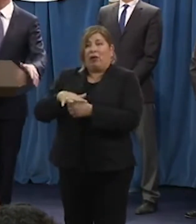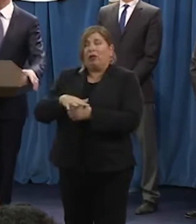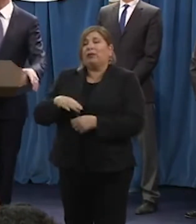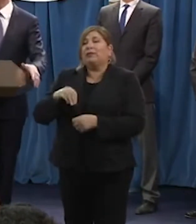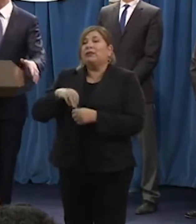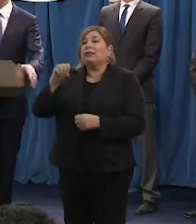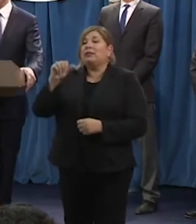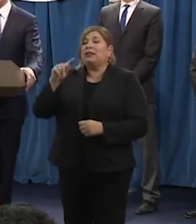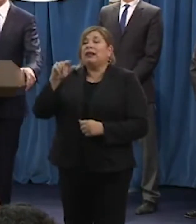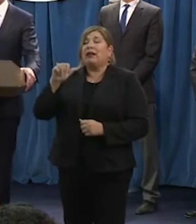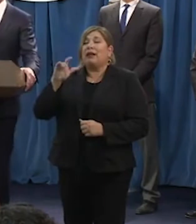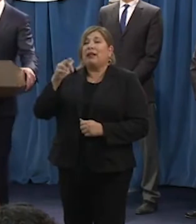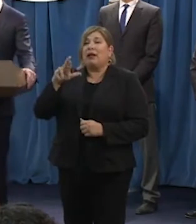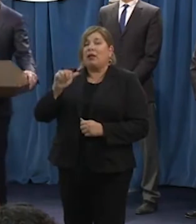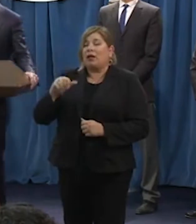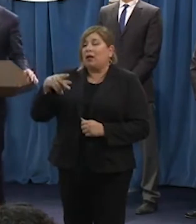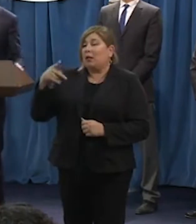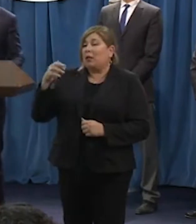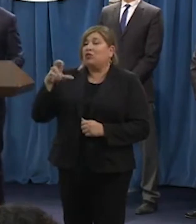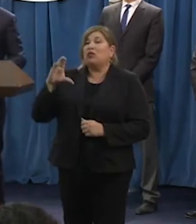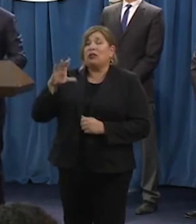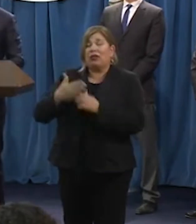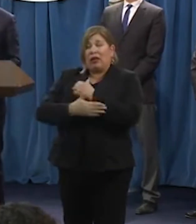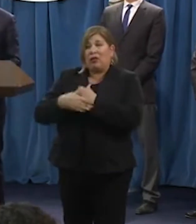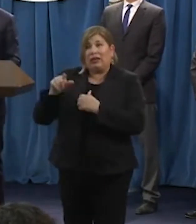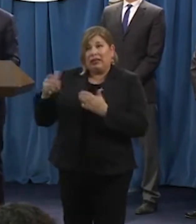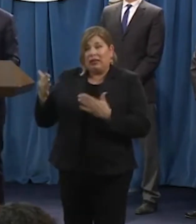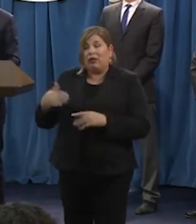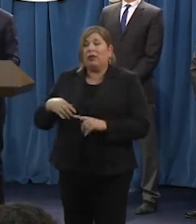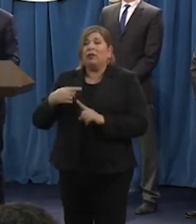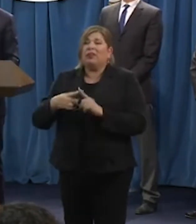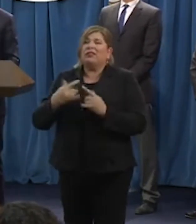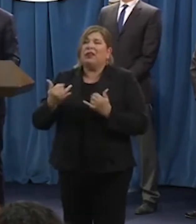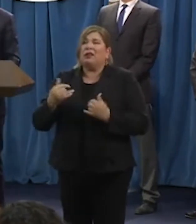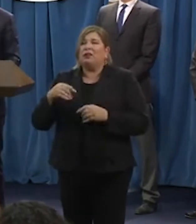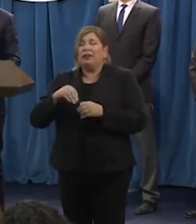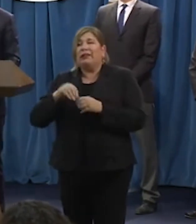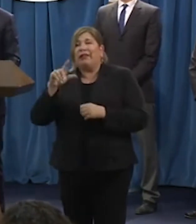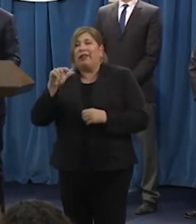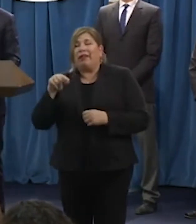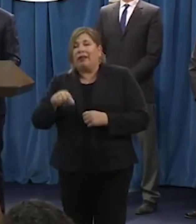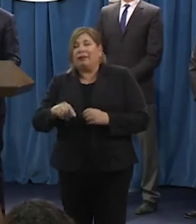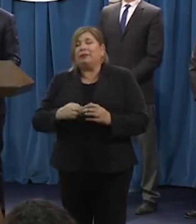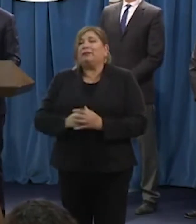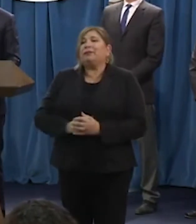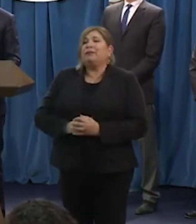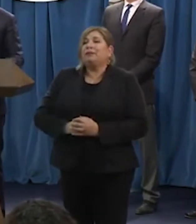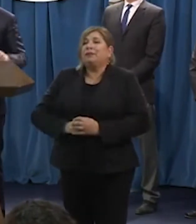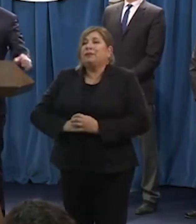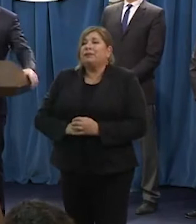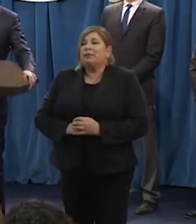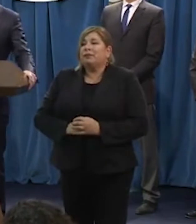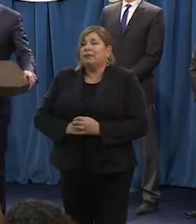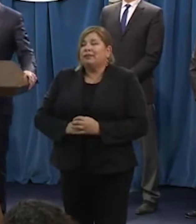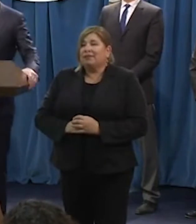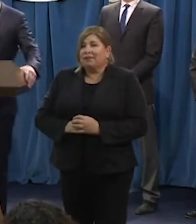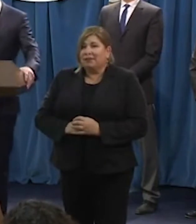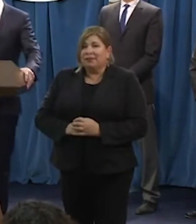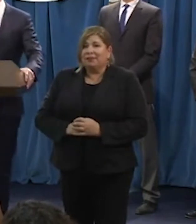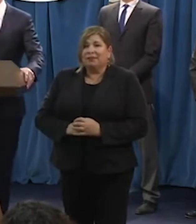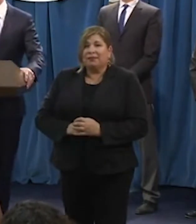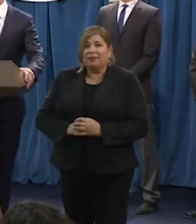Clara, Placer County, up here, and of course now down in LA. We are currently